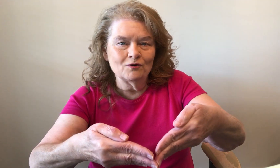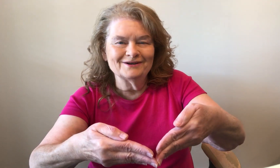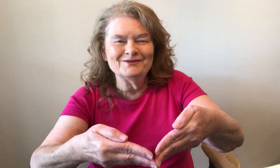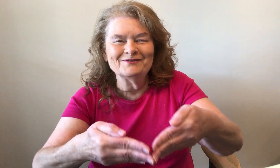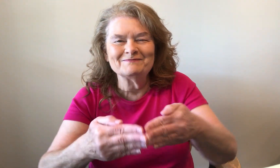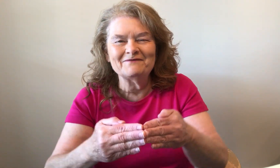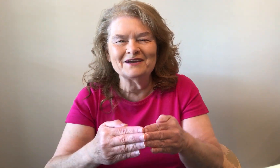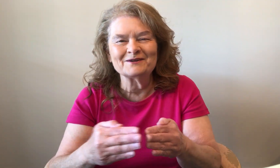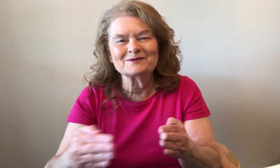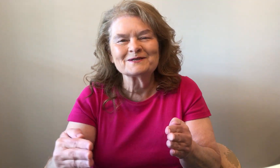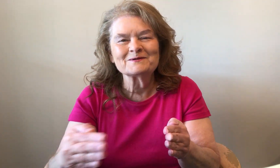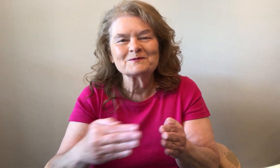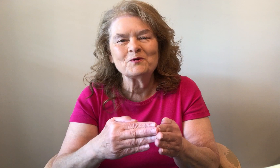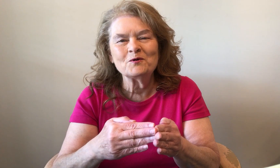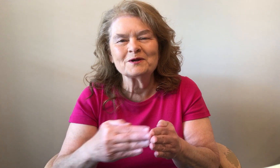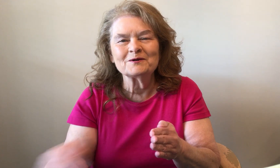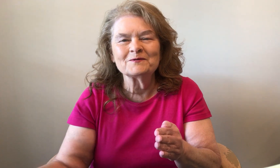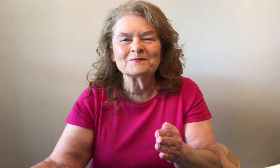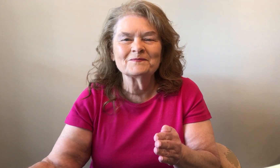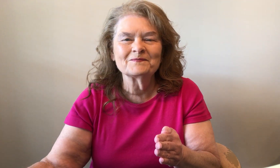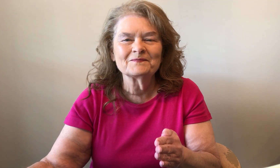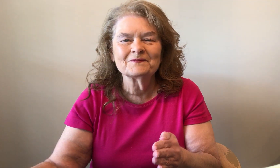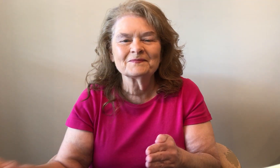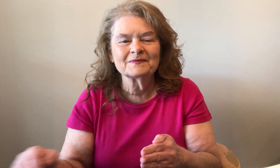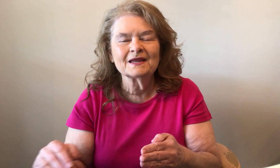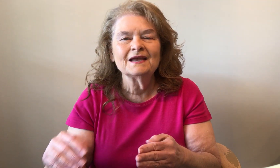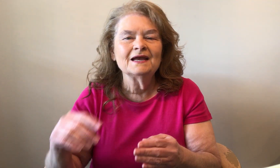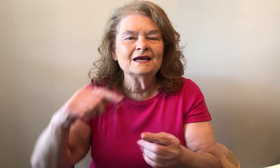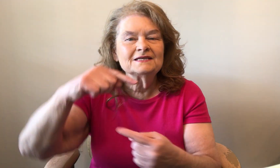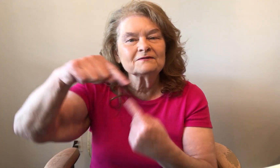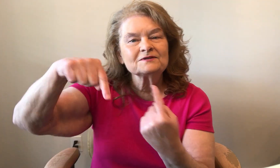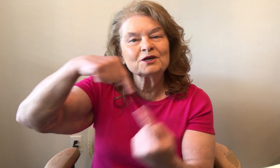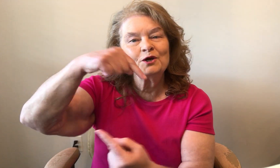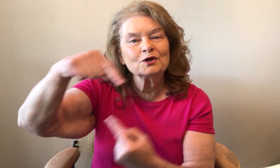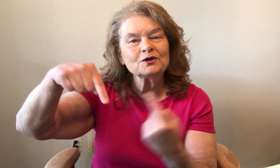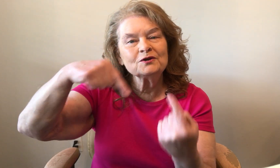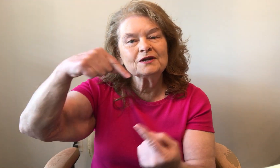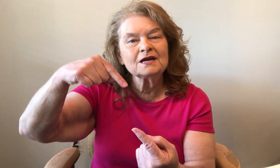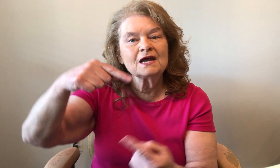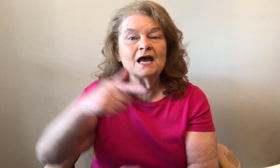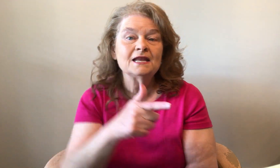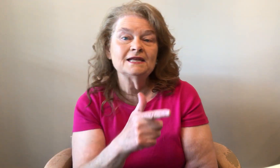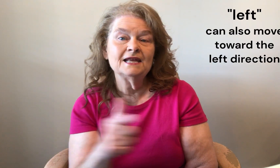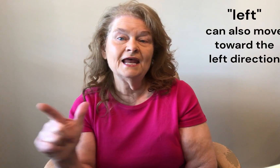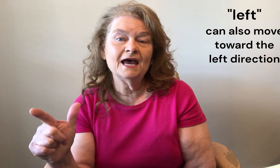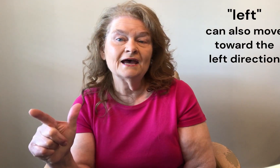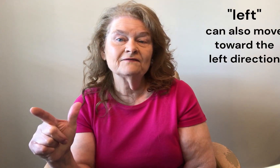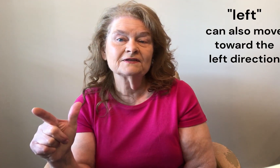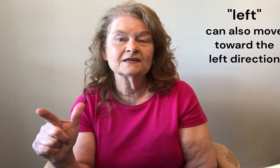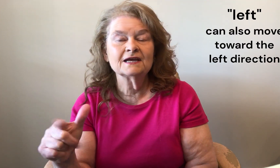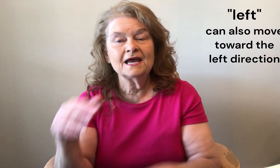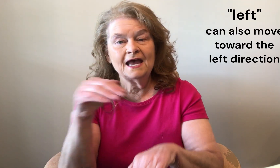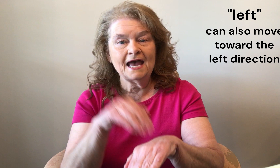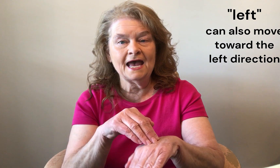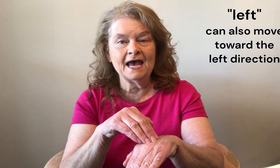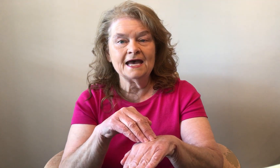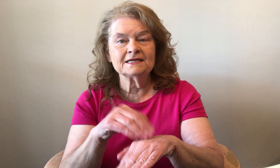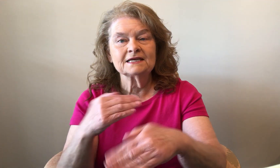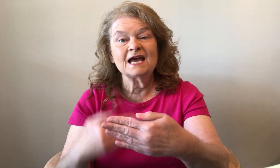corner with my fingers. Corner. So turn left at